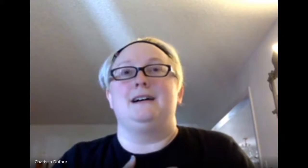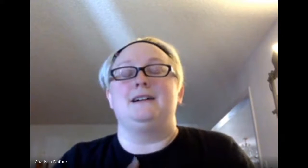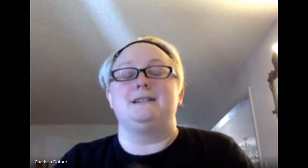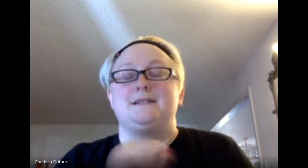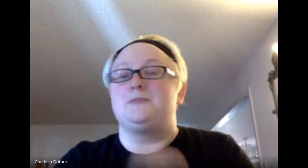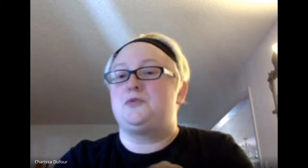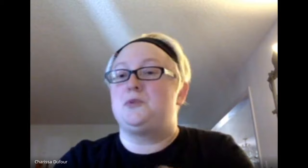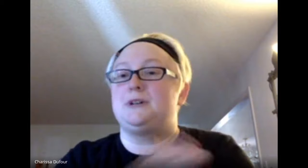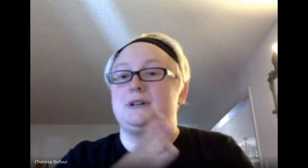For work,